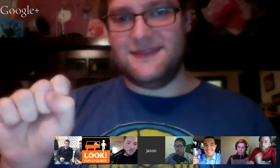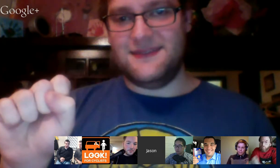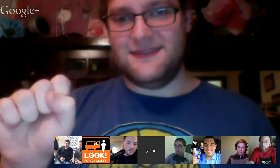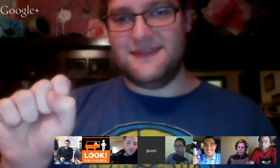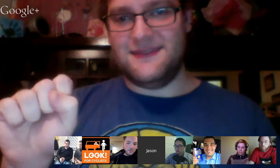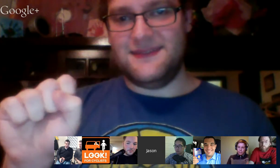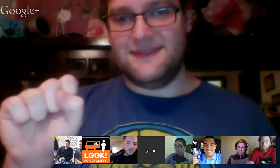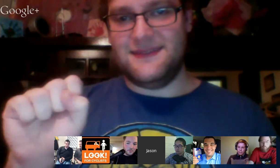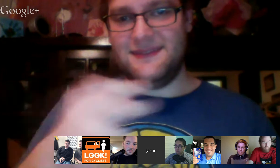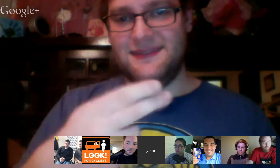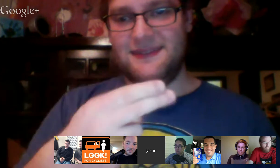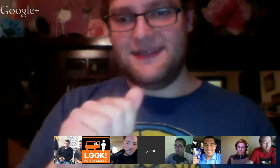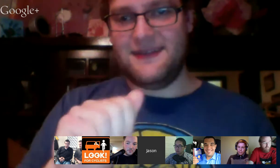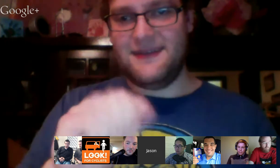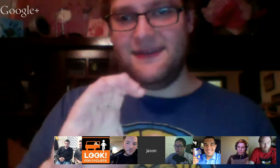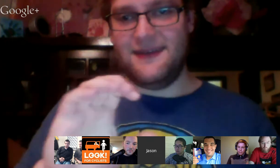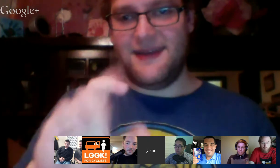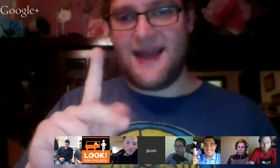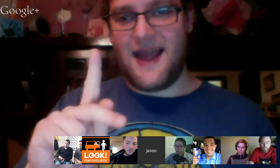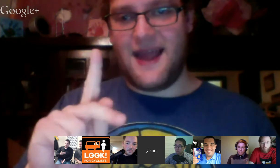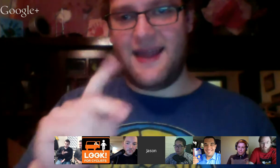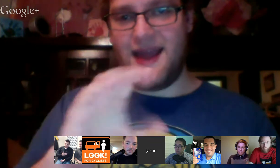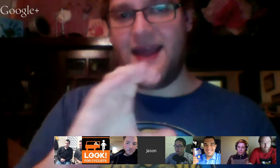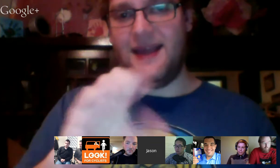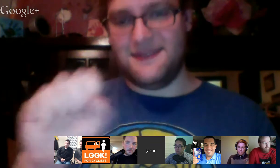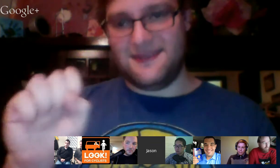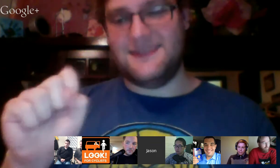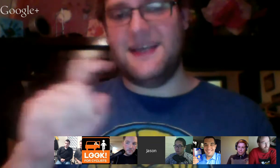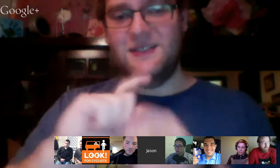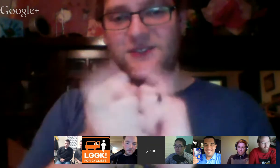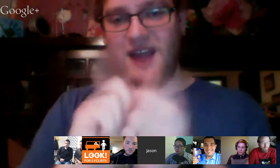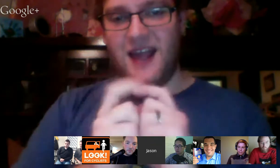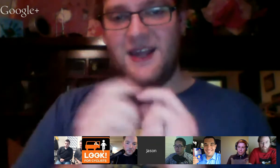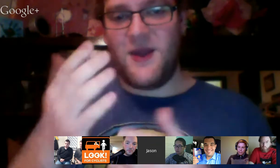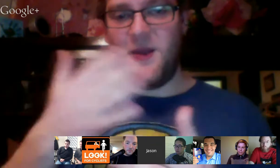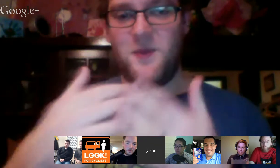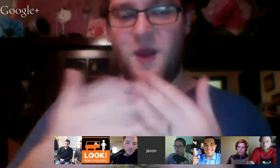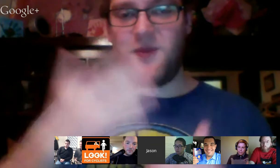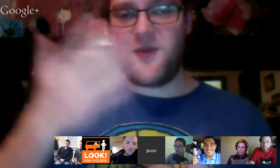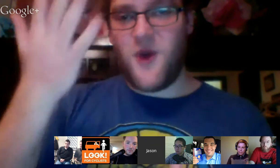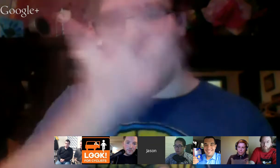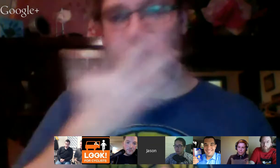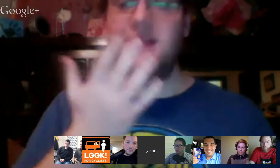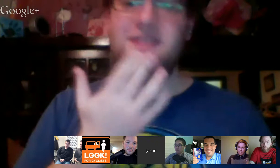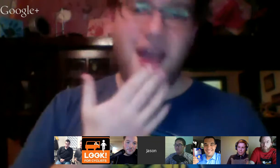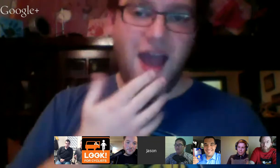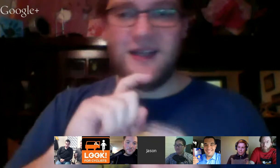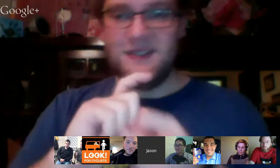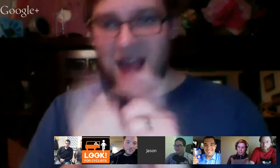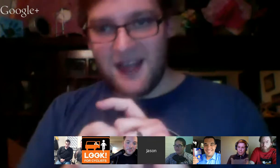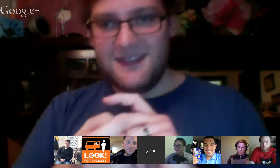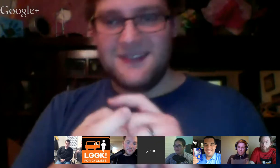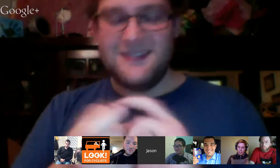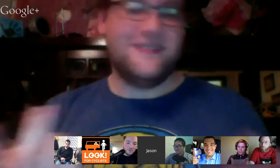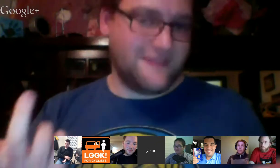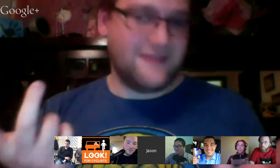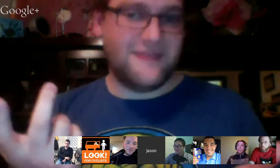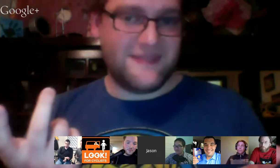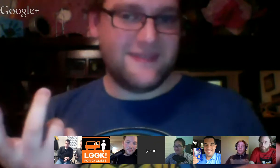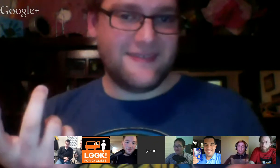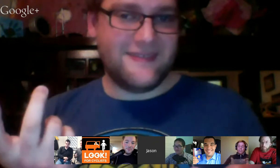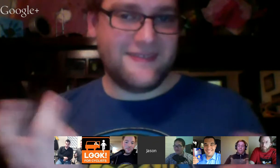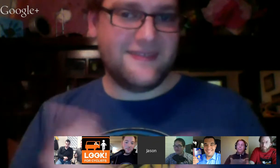and hack the CSS. And I'll hack the CSS to try to convert things to, make it, to really